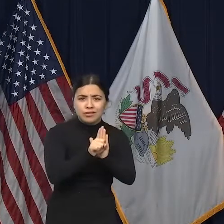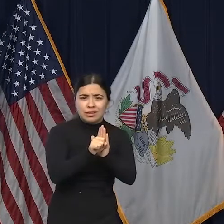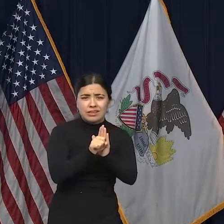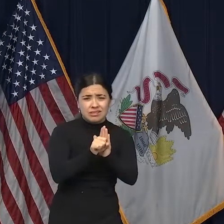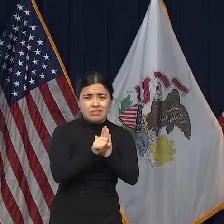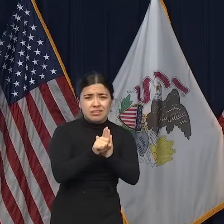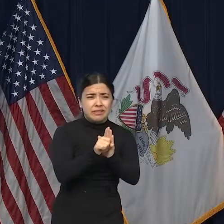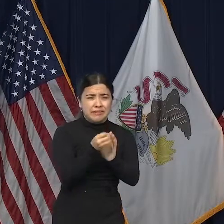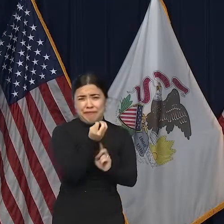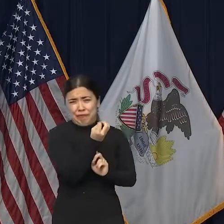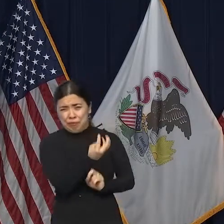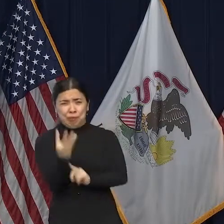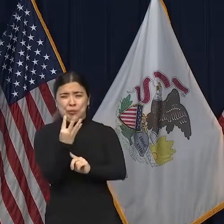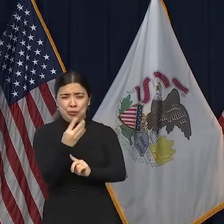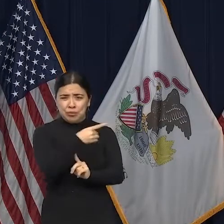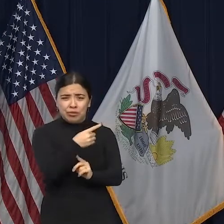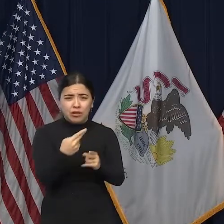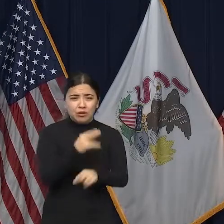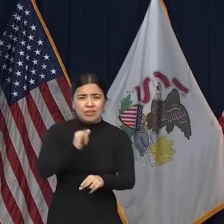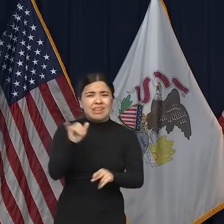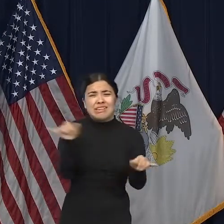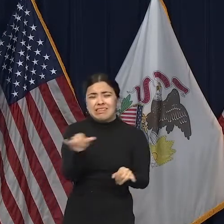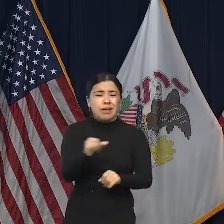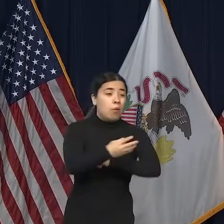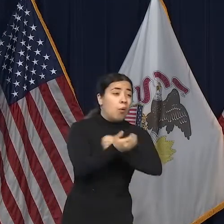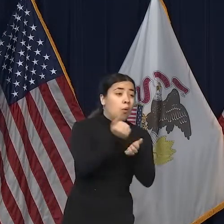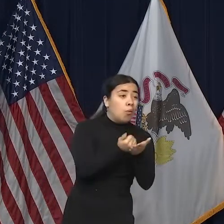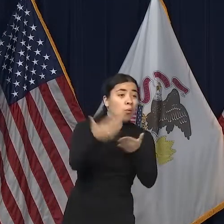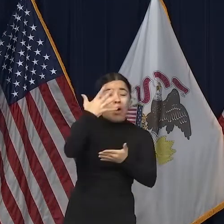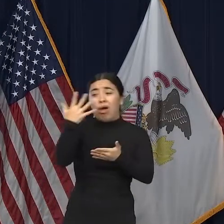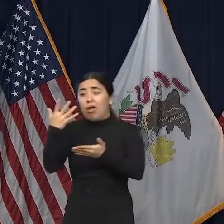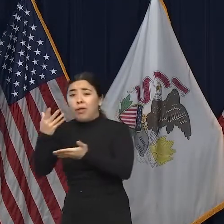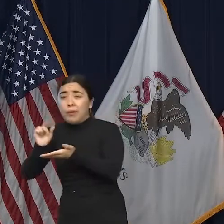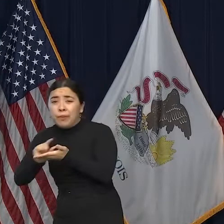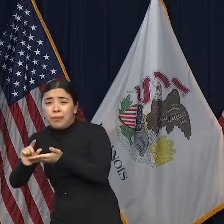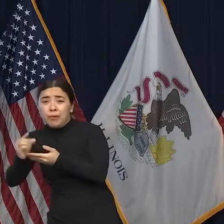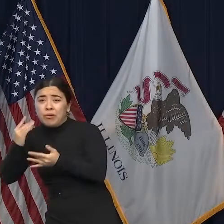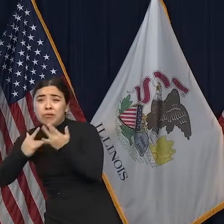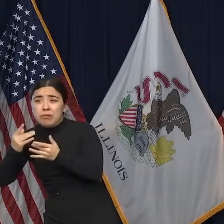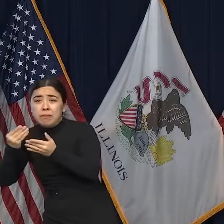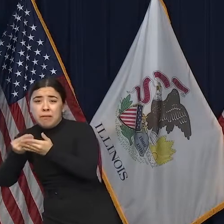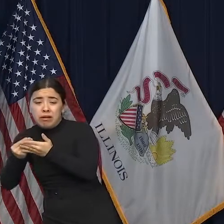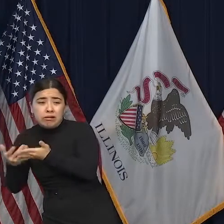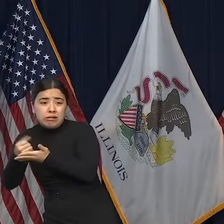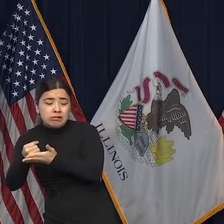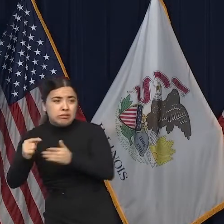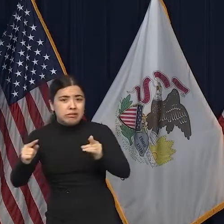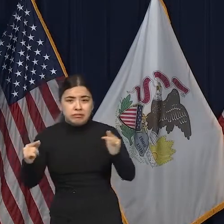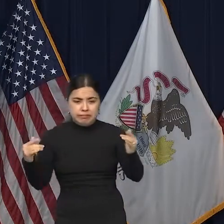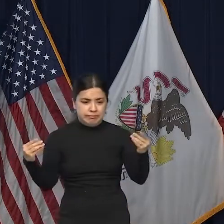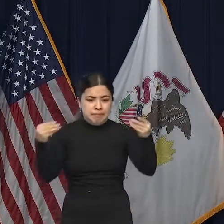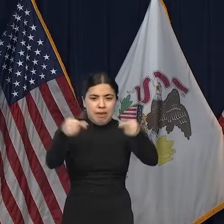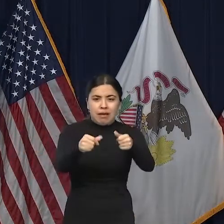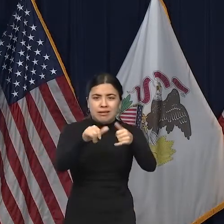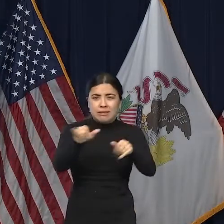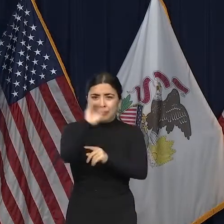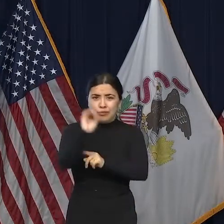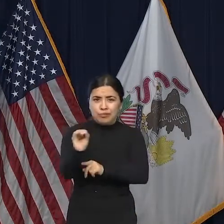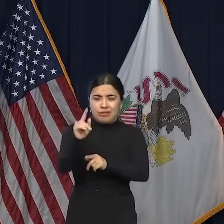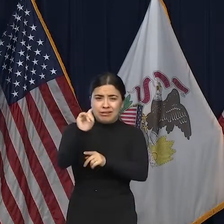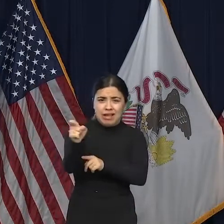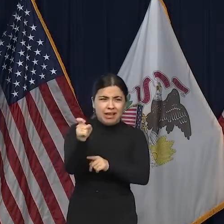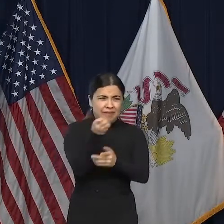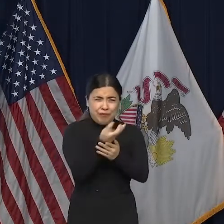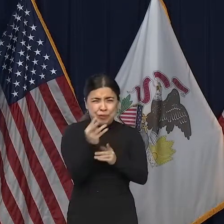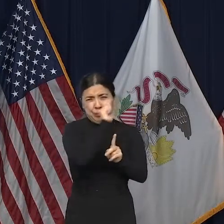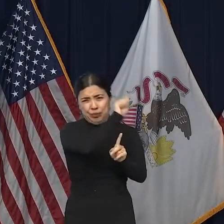system. And while the fair tax would have helped to address our budget crisis with the least damage to the working families of